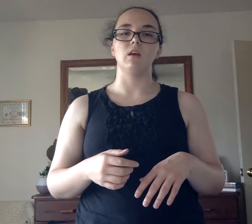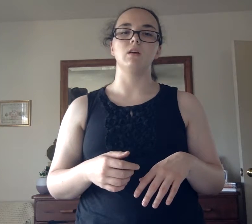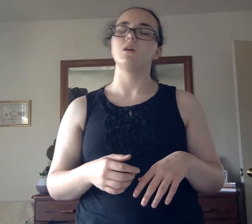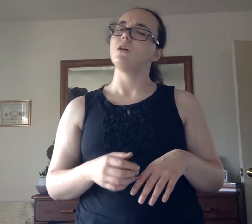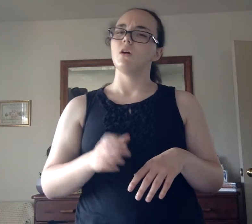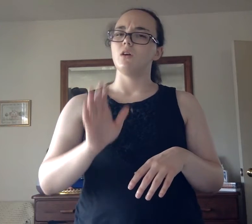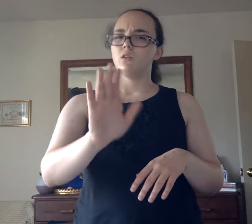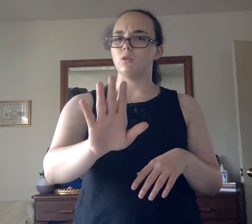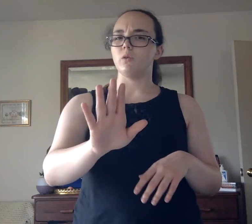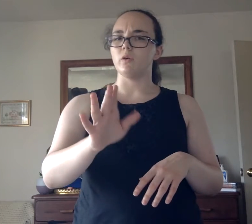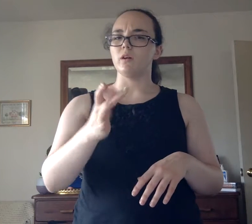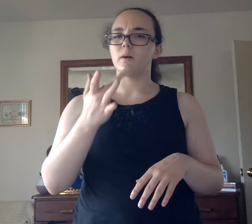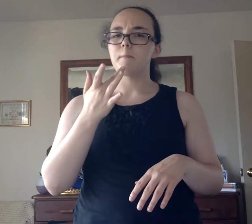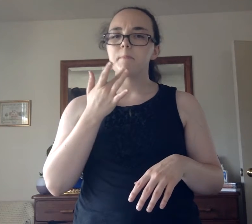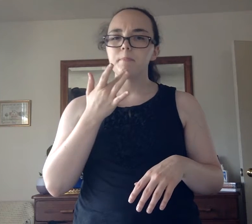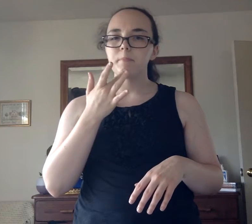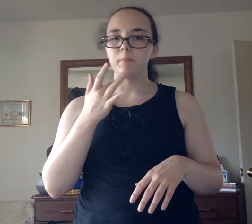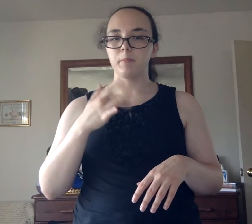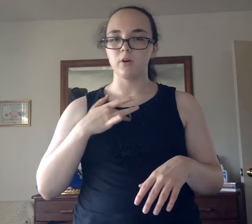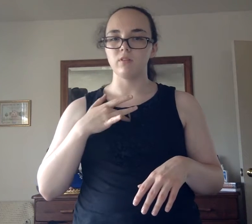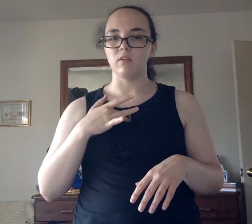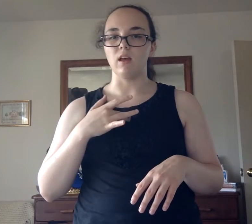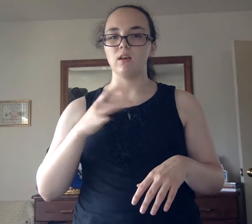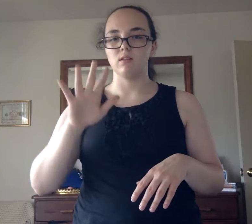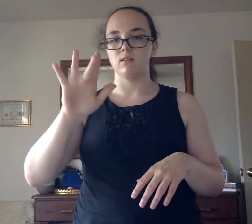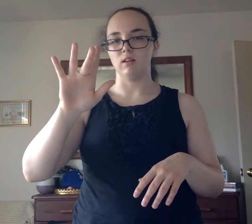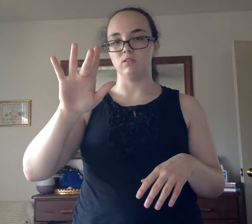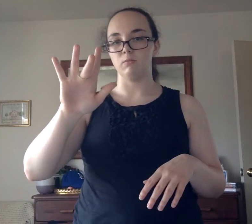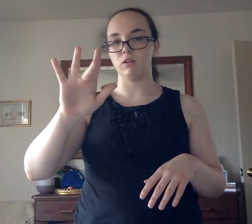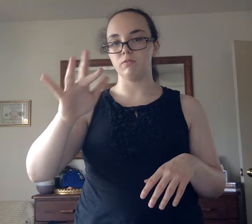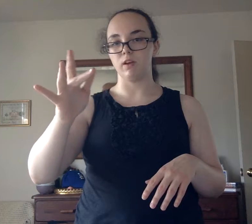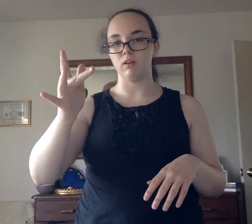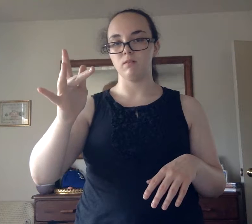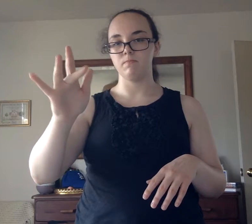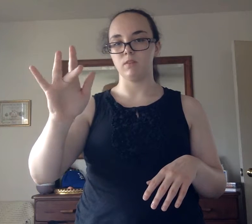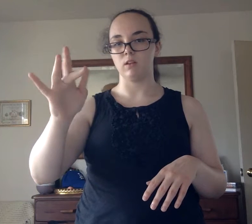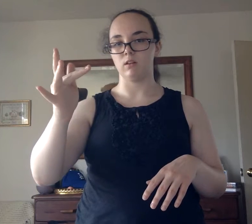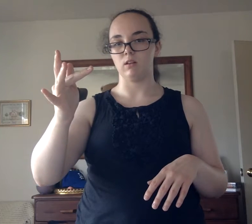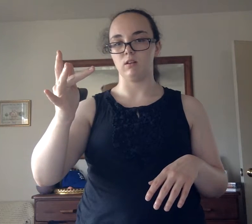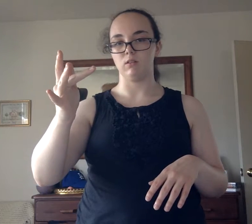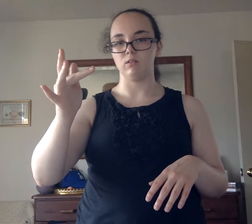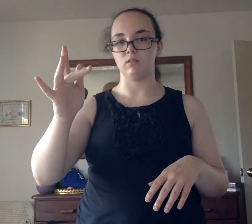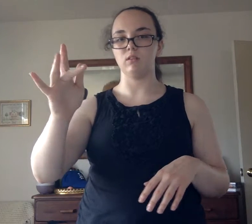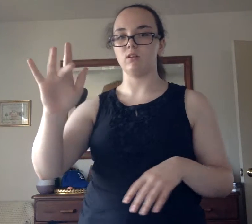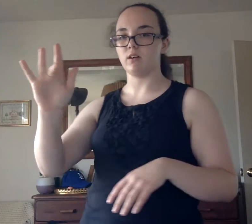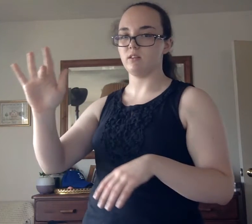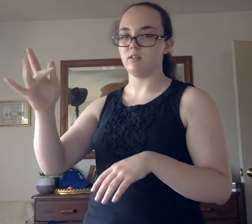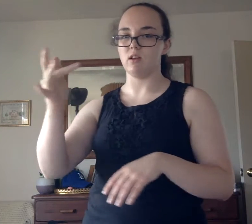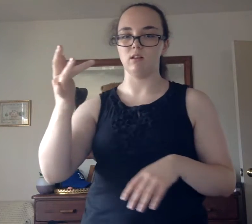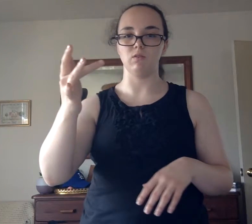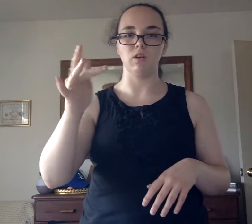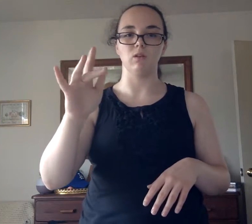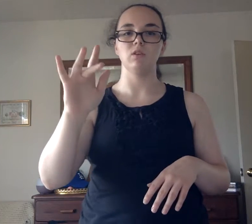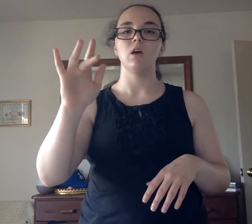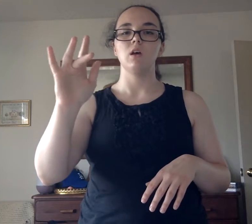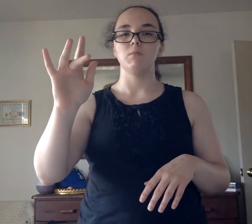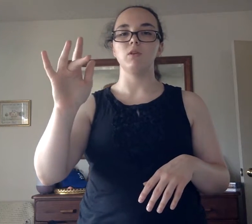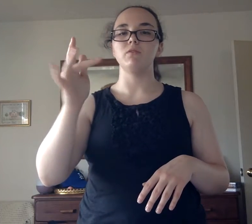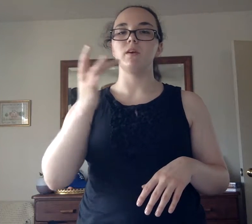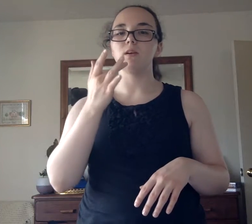asking your birthday, that's your middle finger. It's a little hard to see in these videos. Middle finger